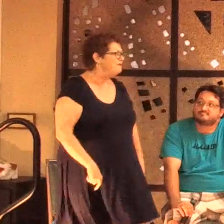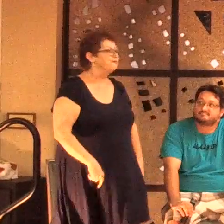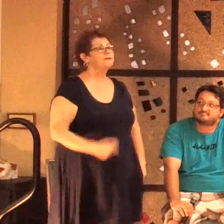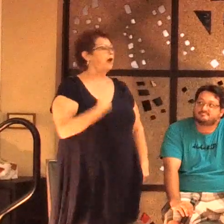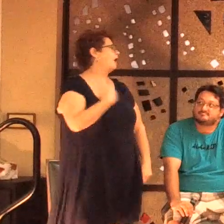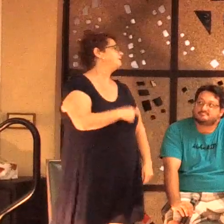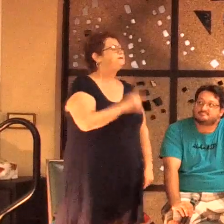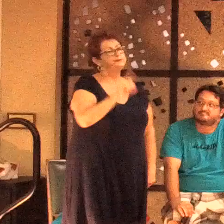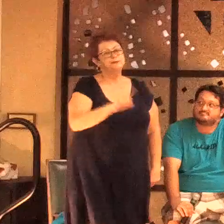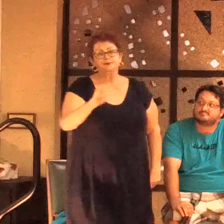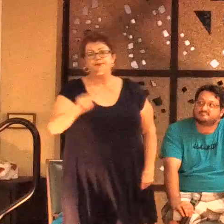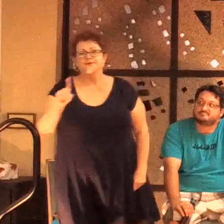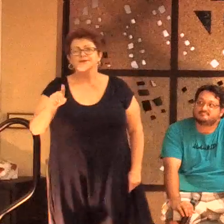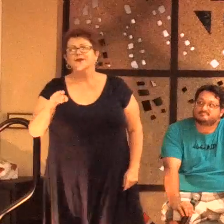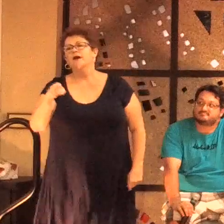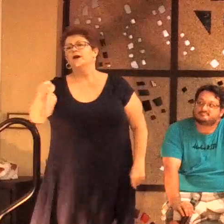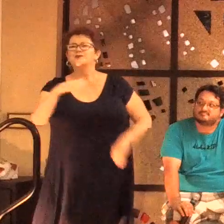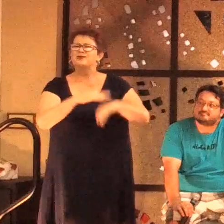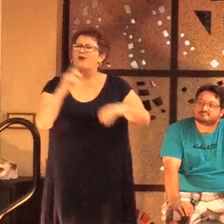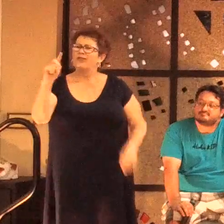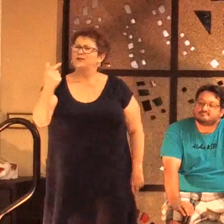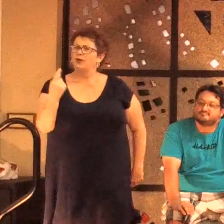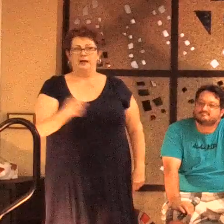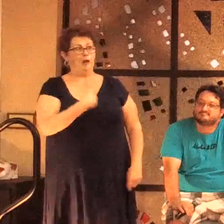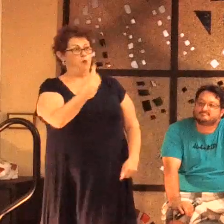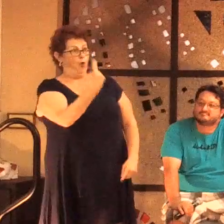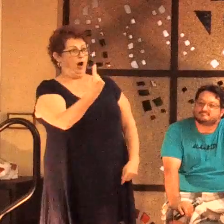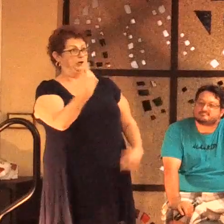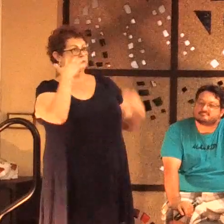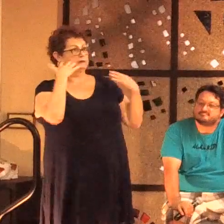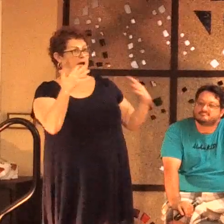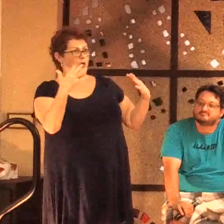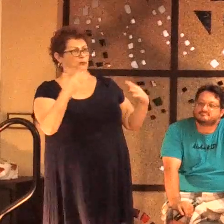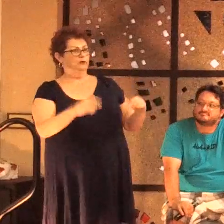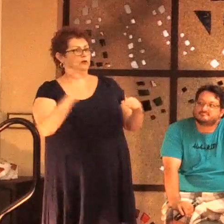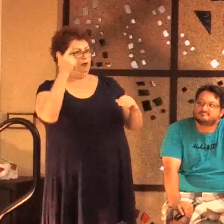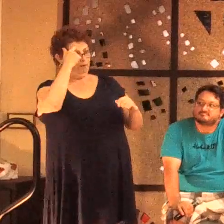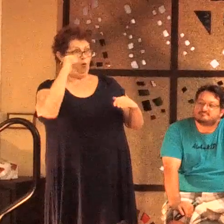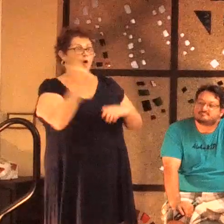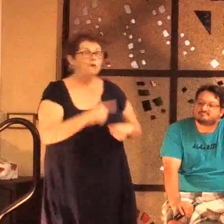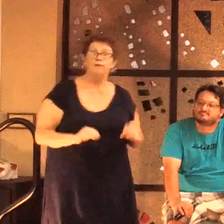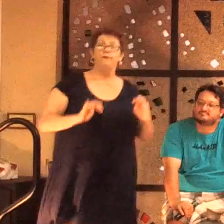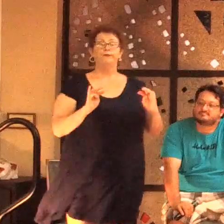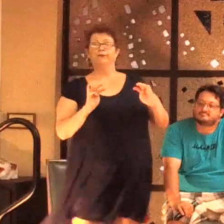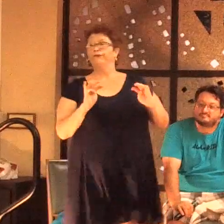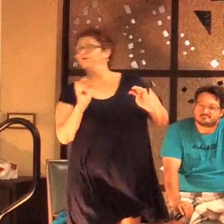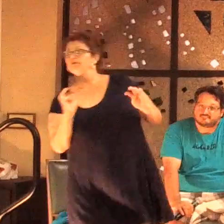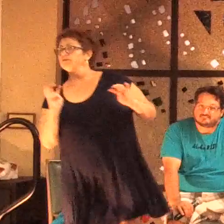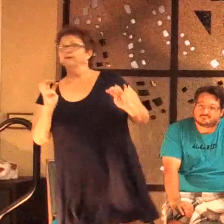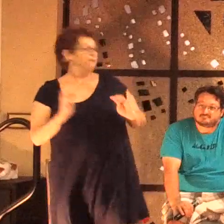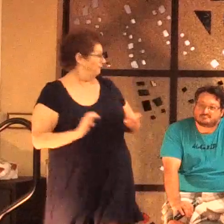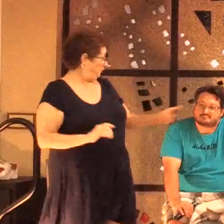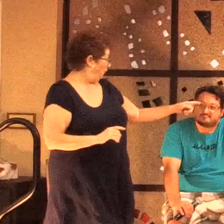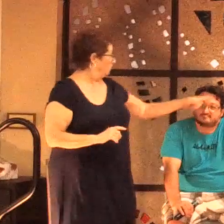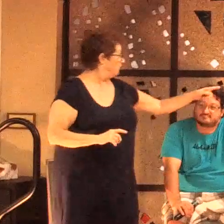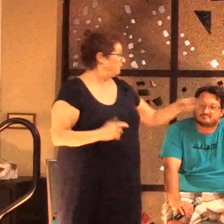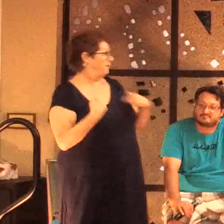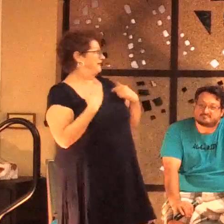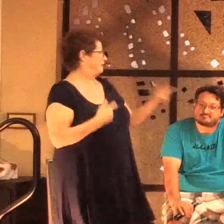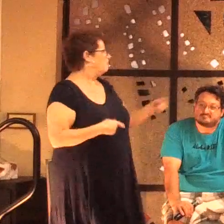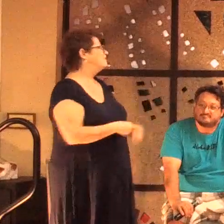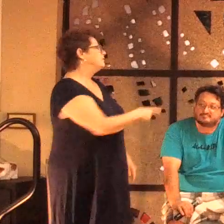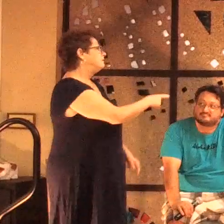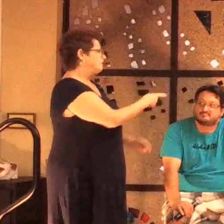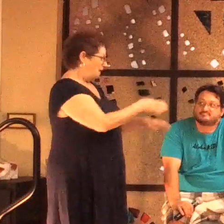You go, no, I don't want to go. I said, okay. He'd go. He's calling the dog. Okay, he just does this one sound all the time for everybody that